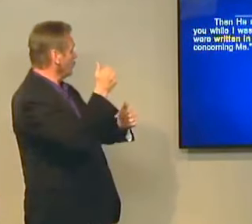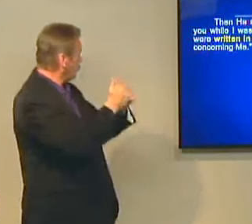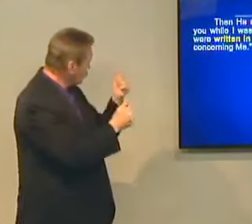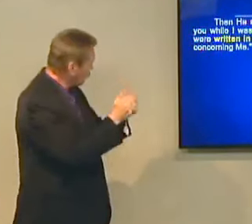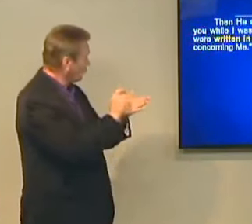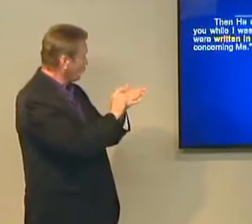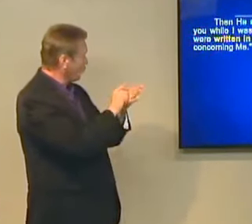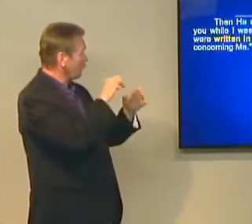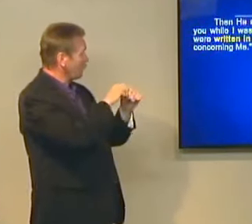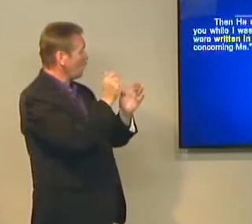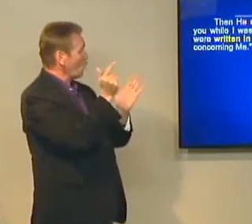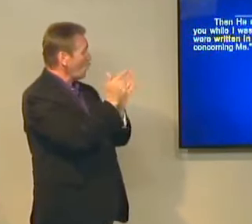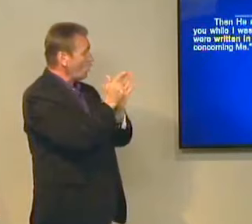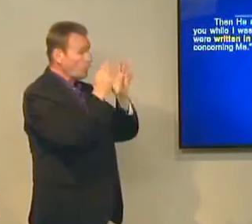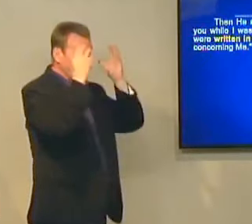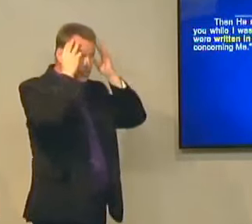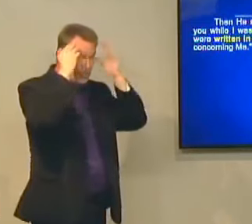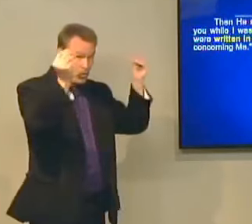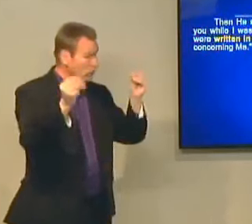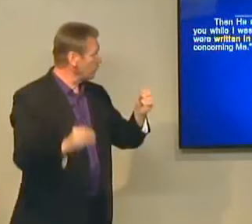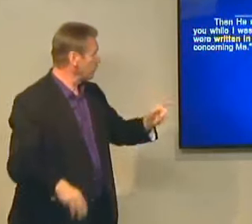might be fulfilled which were written in the law of Moses